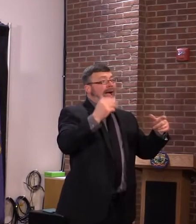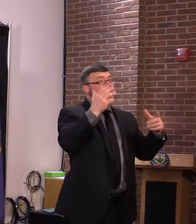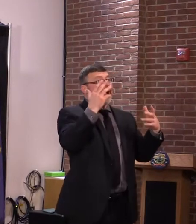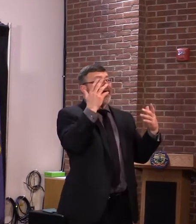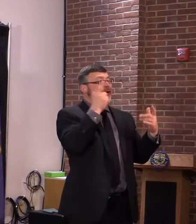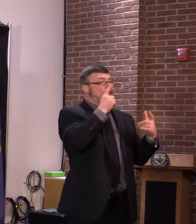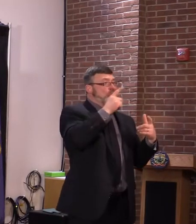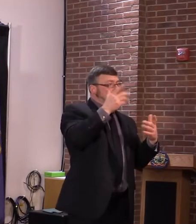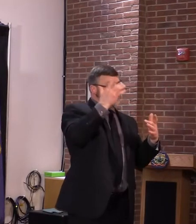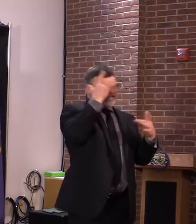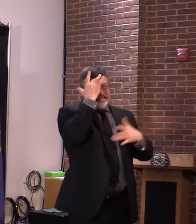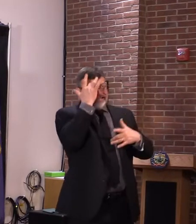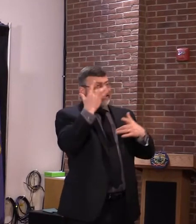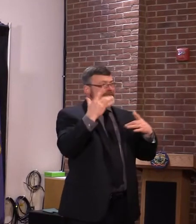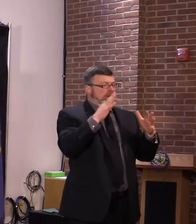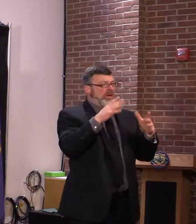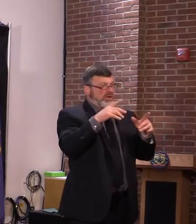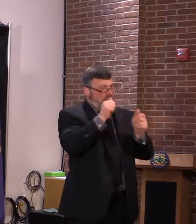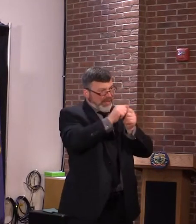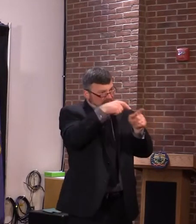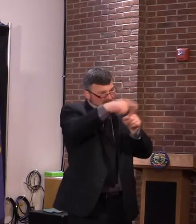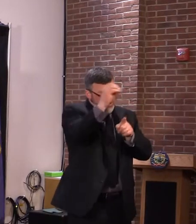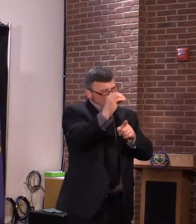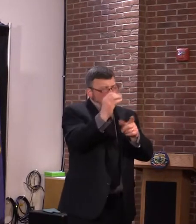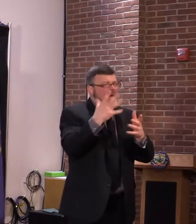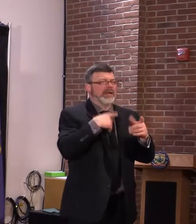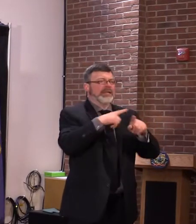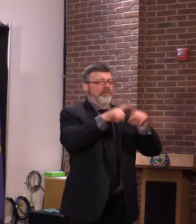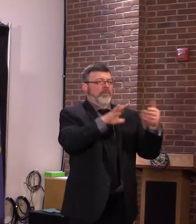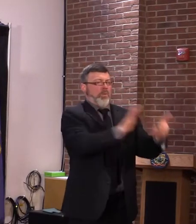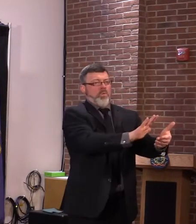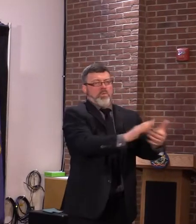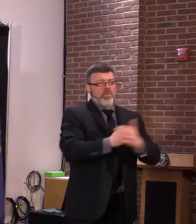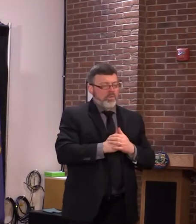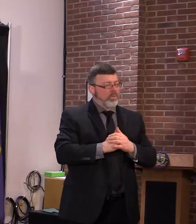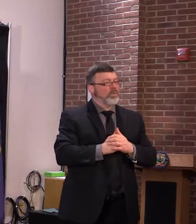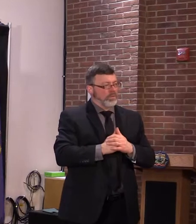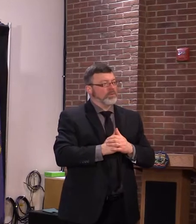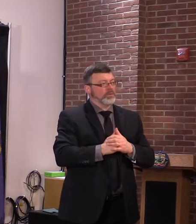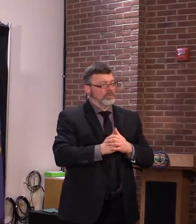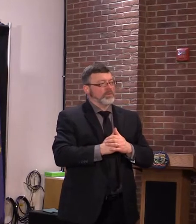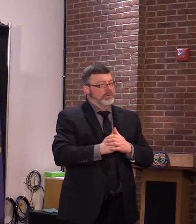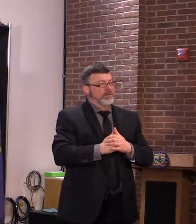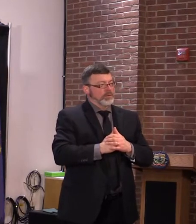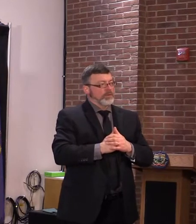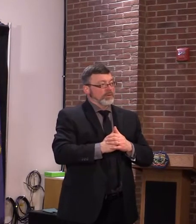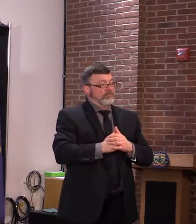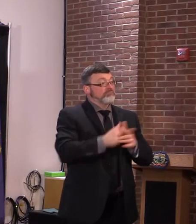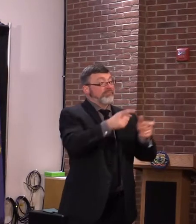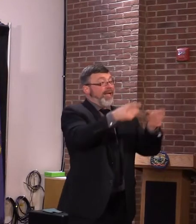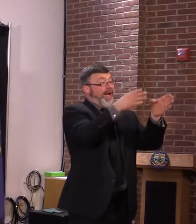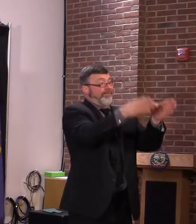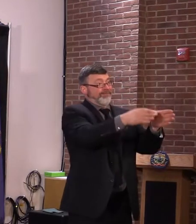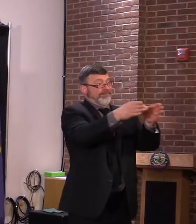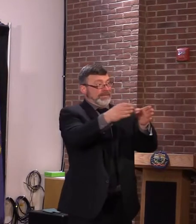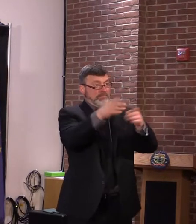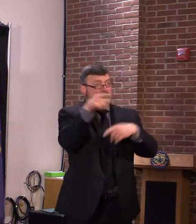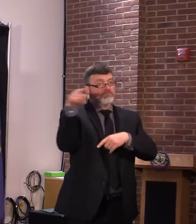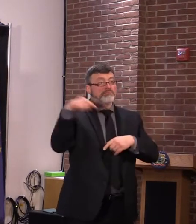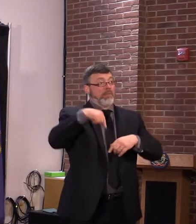of SARS-CoV-2. On an individual basis, the health department will be